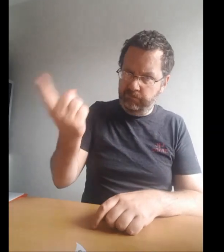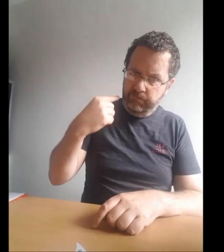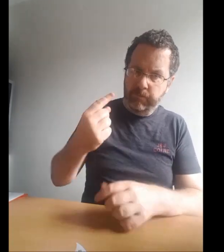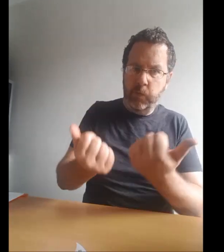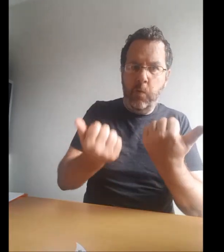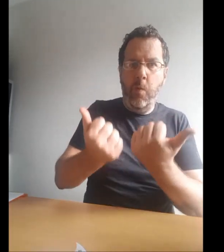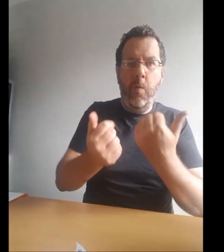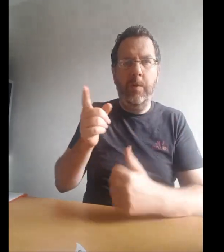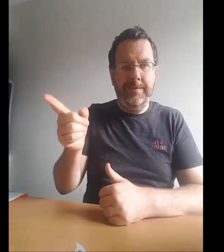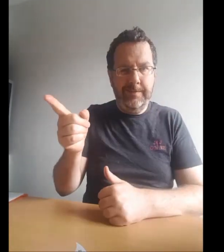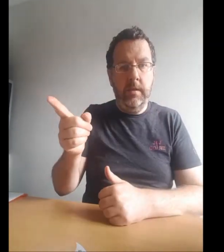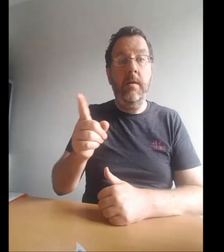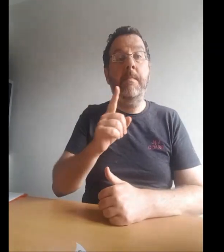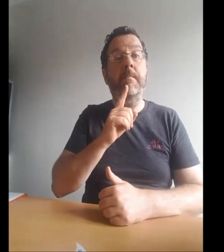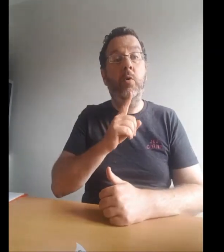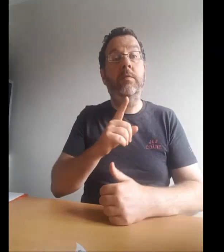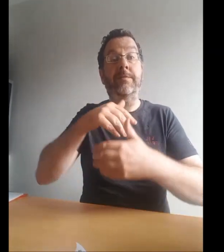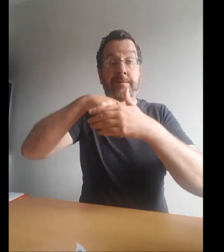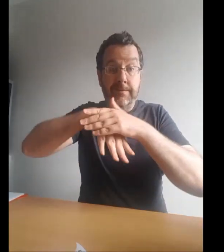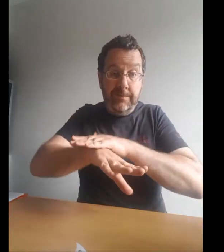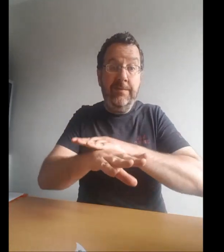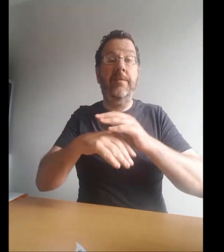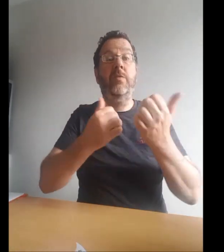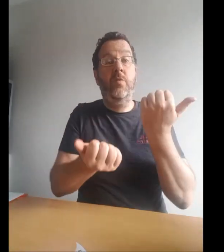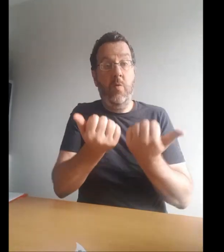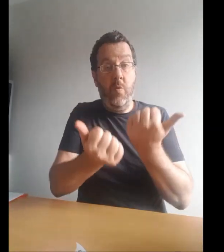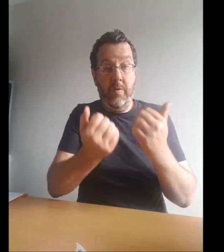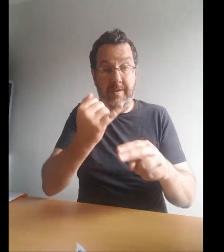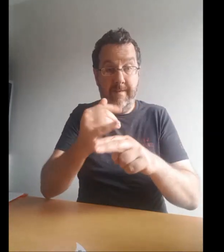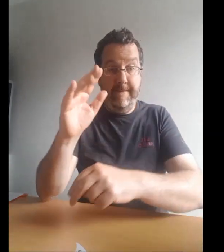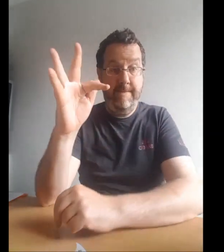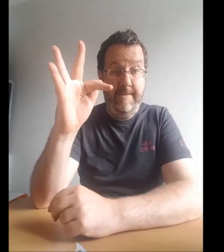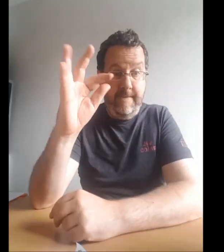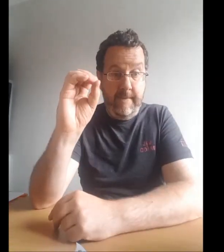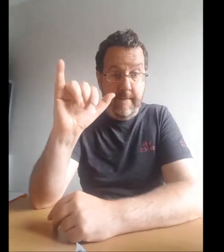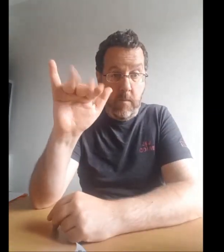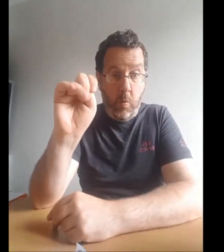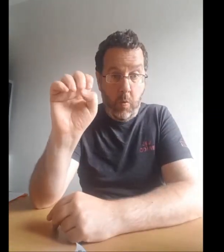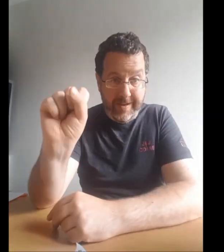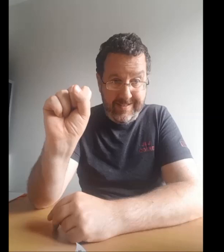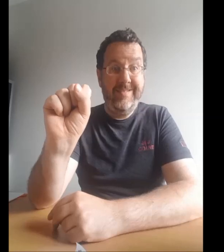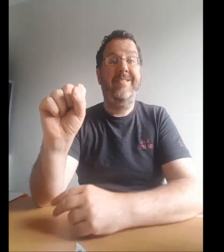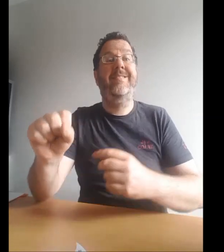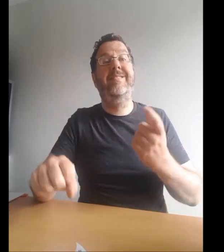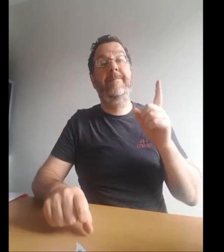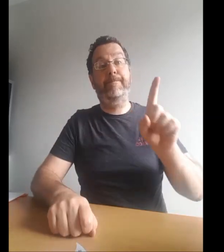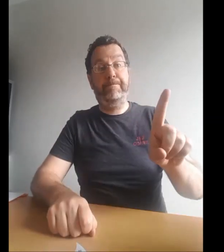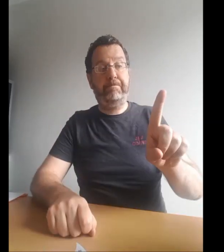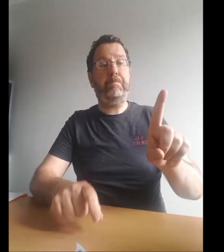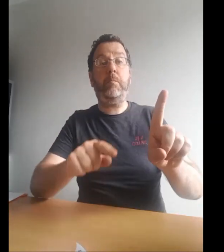bring him to court. But when he went into the courtroom in Foynes, John